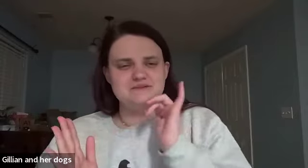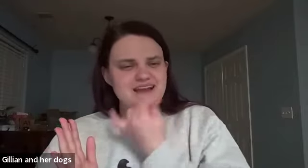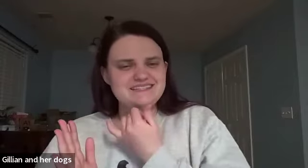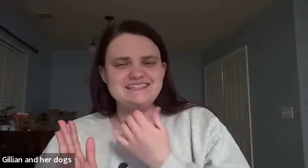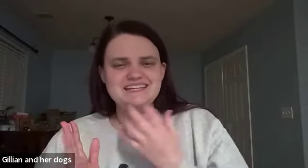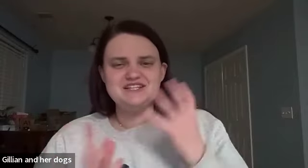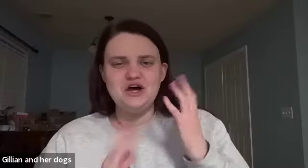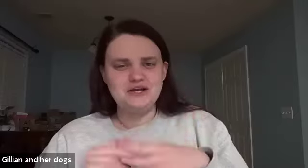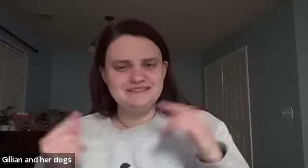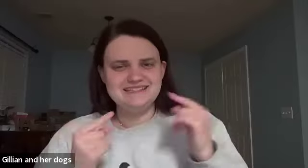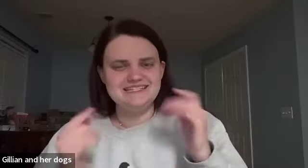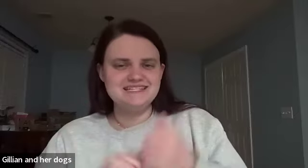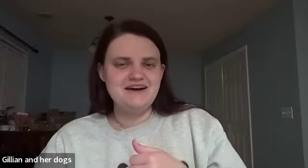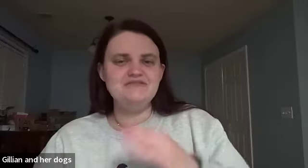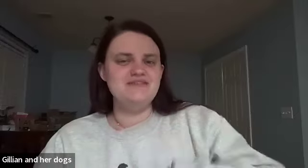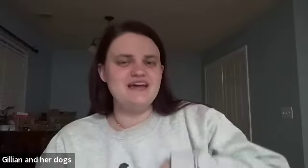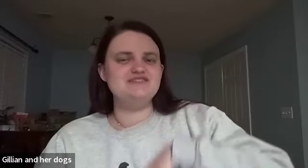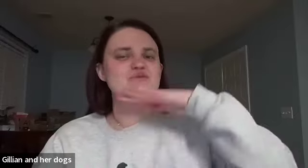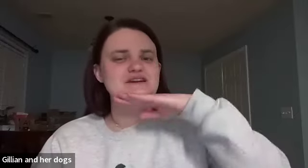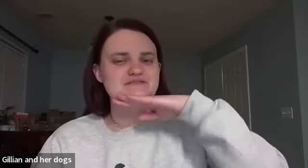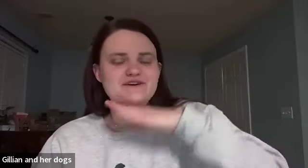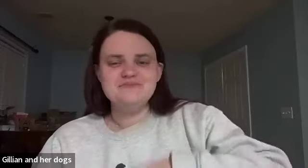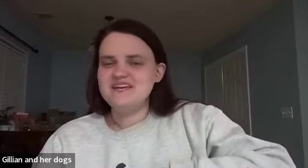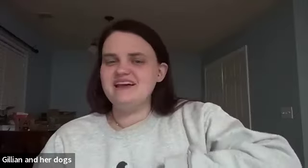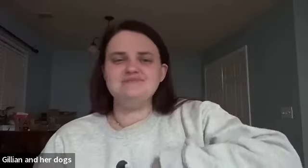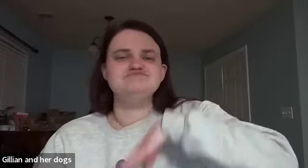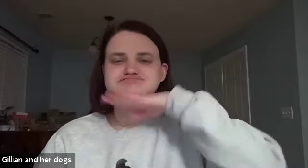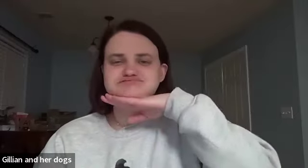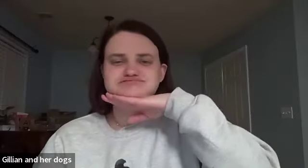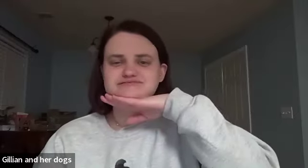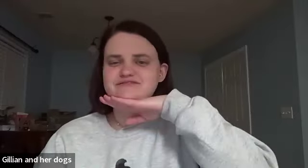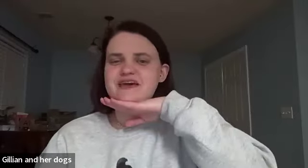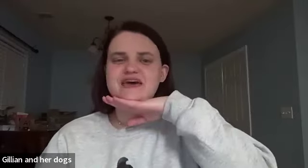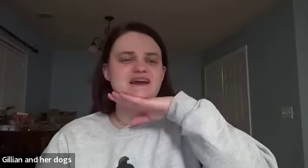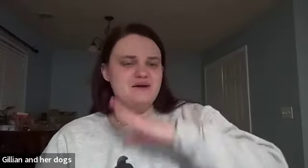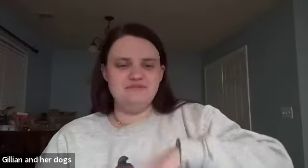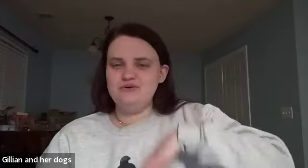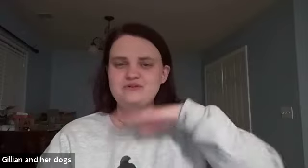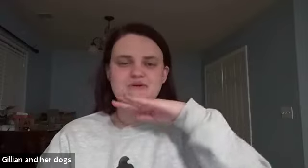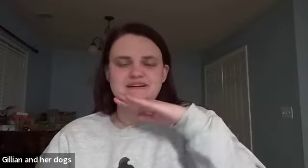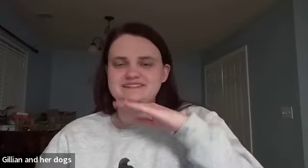some accidental hurts to yourself. And that's one of them. Like fed